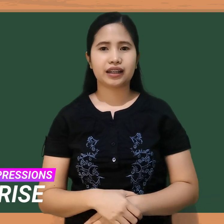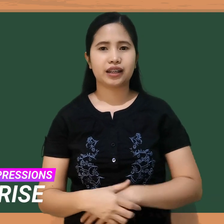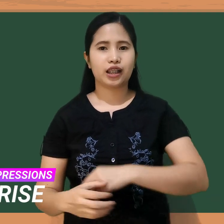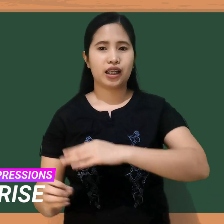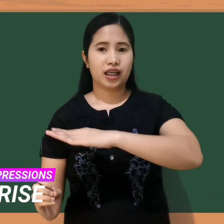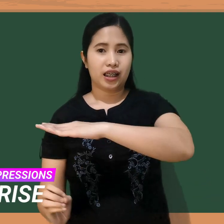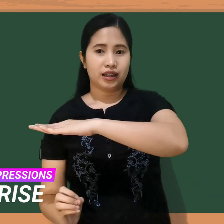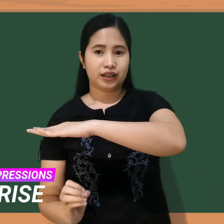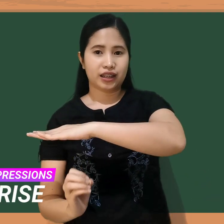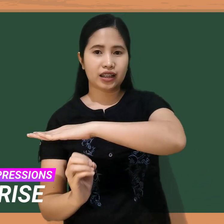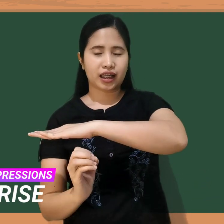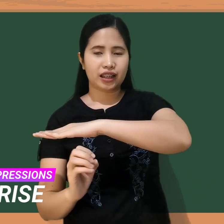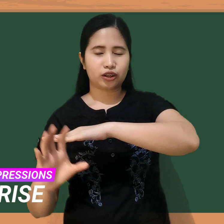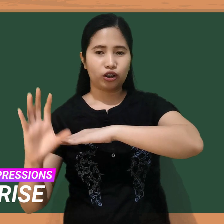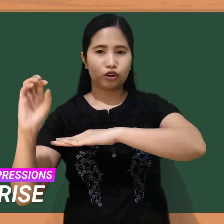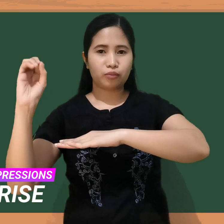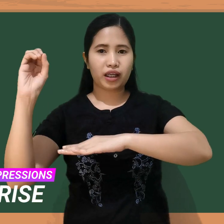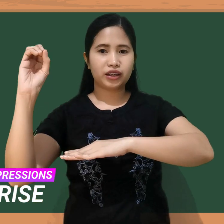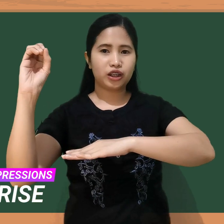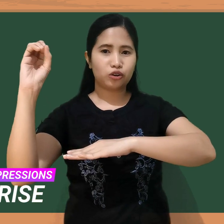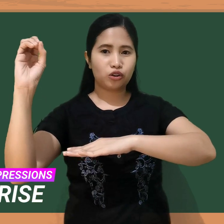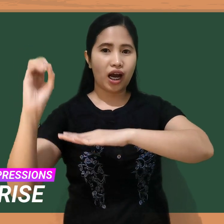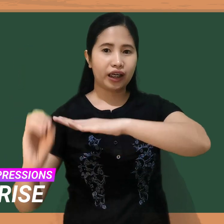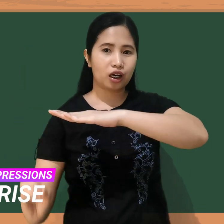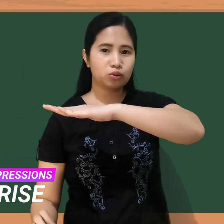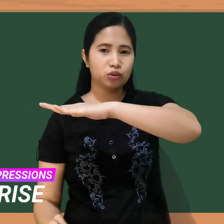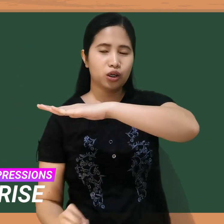sunrise. Sunrise. So, ito, imagine ito yung araw.